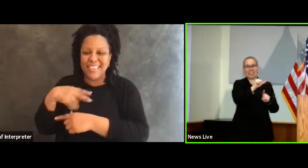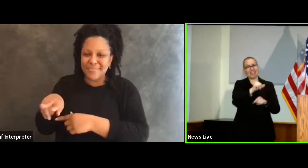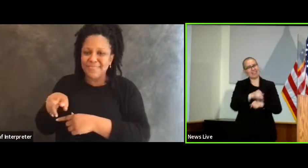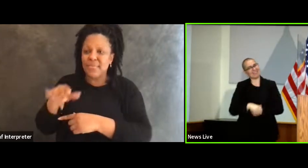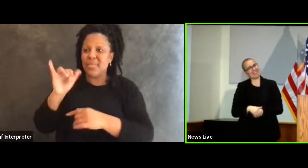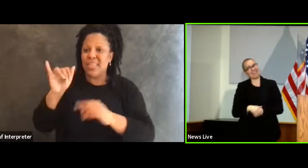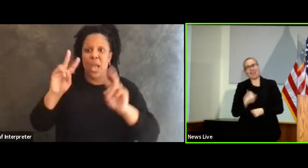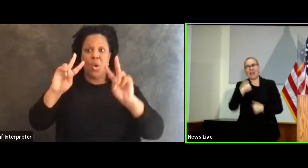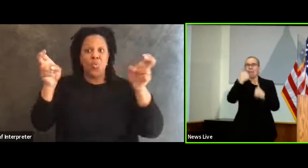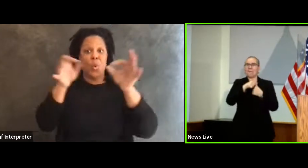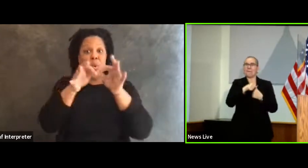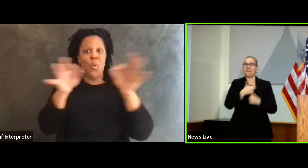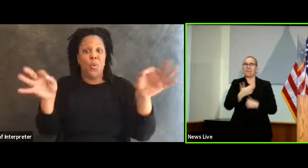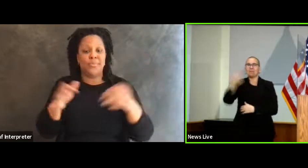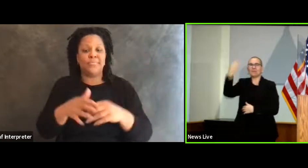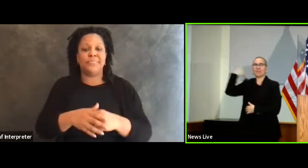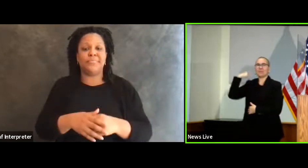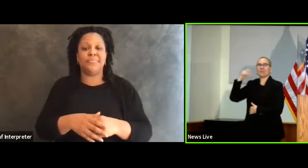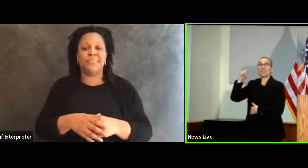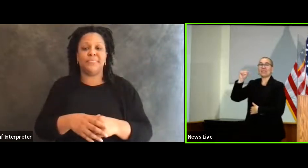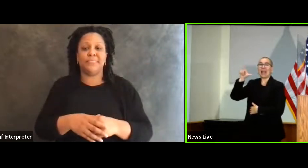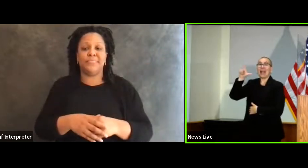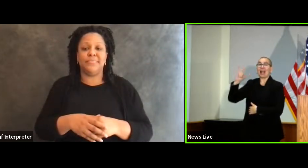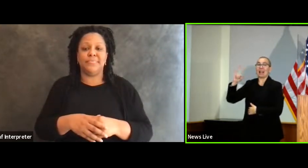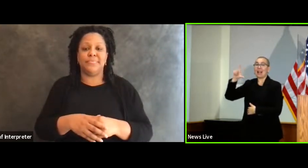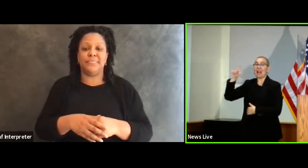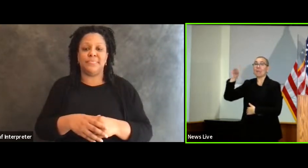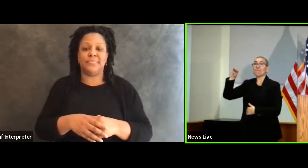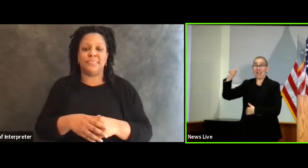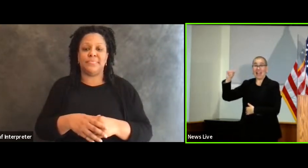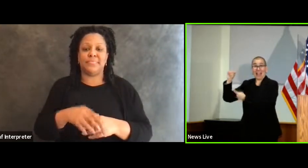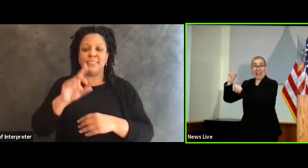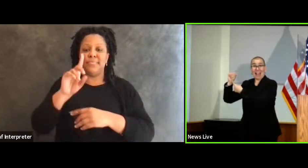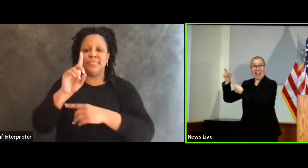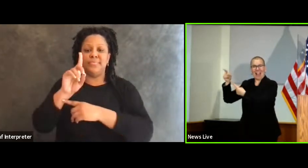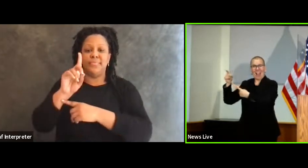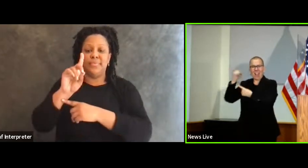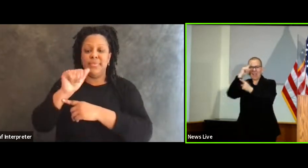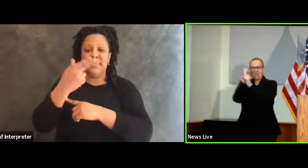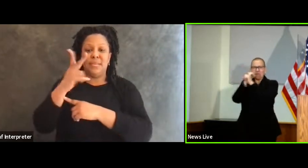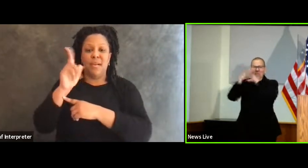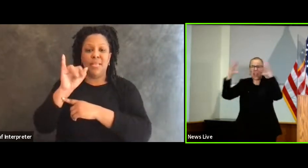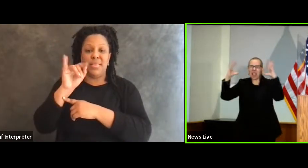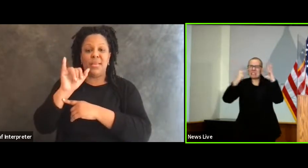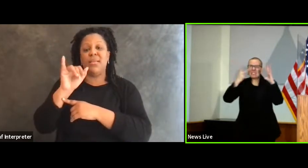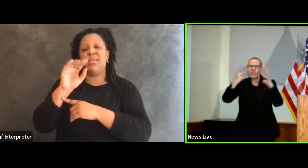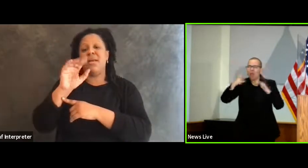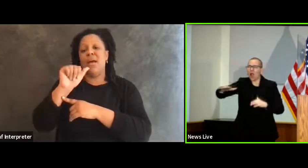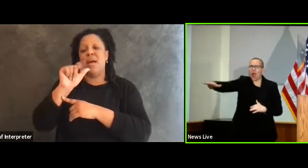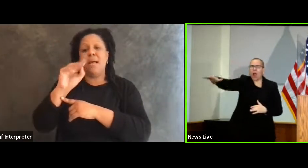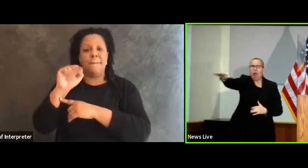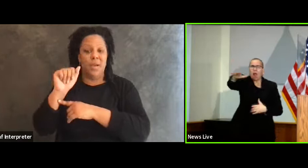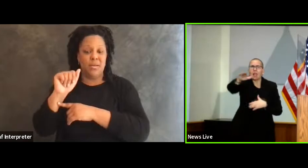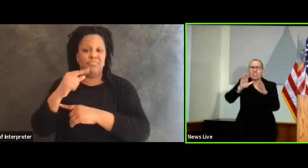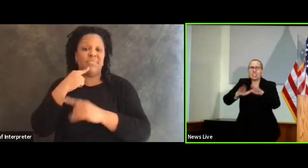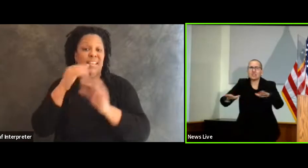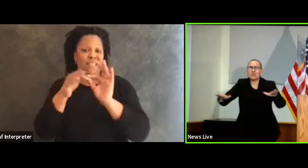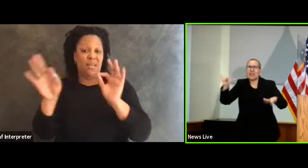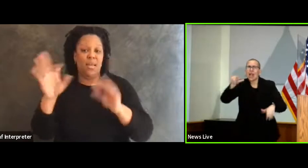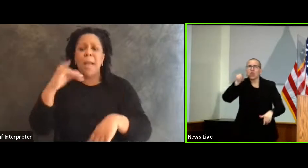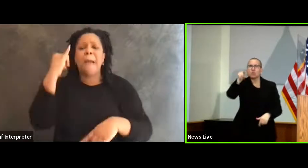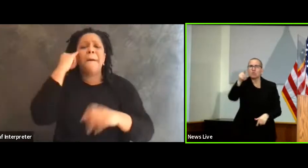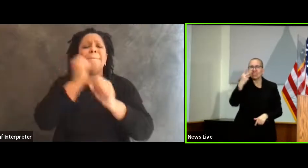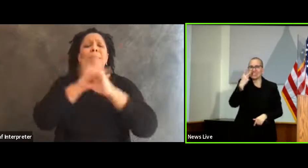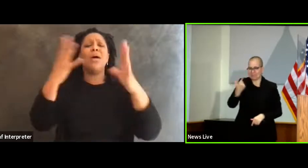child the way you see your own. And that perspective of listening to him talk as a father's pride in those children, I'm thinking of my son,